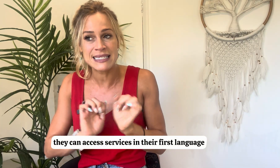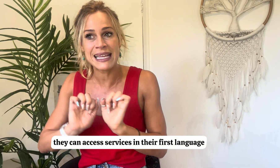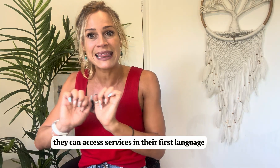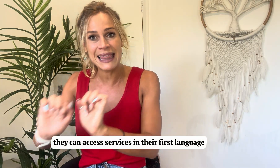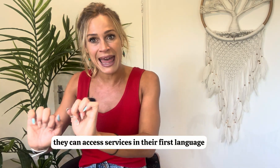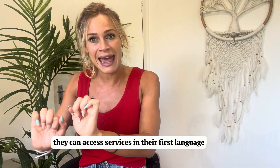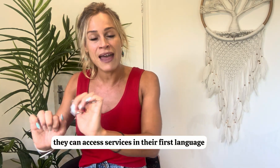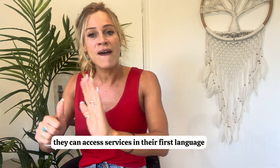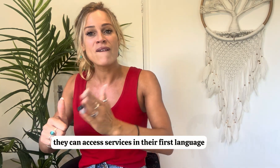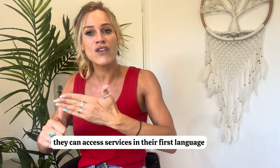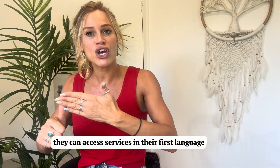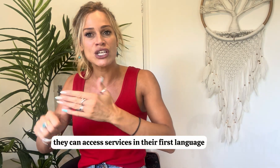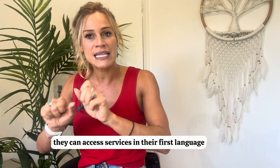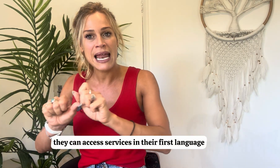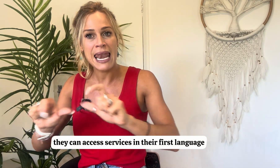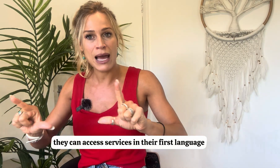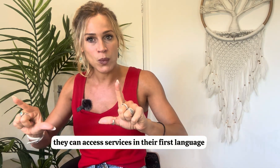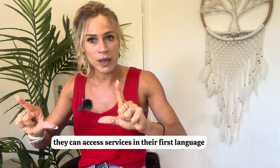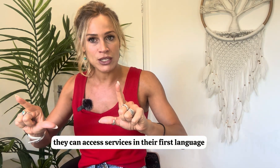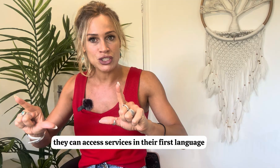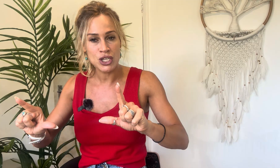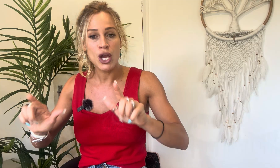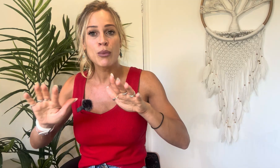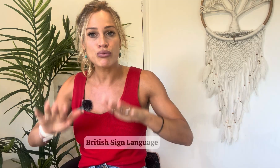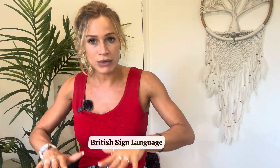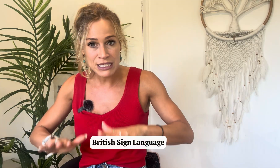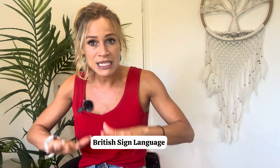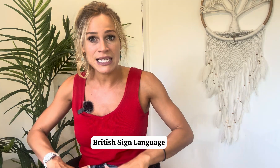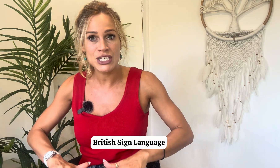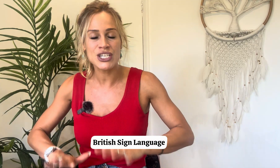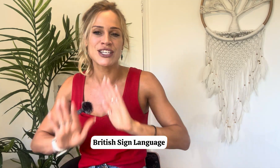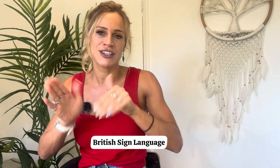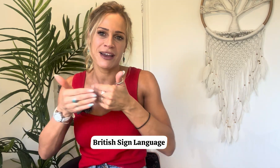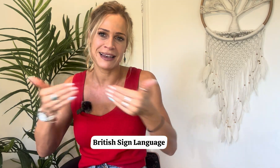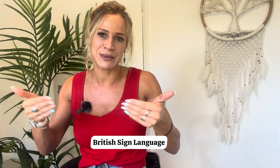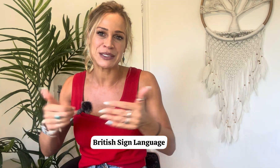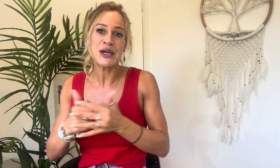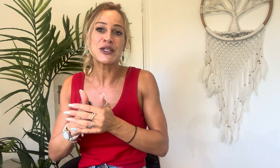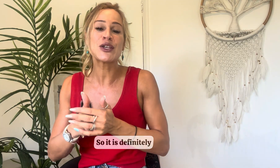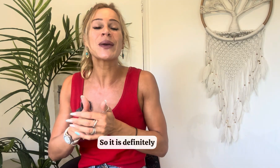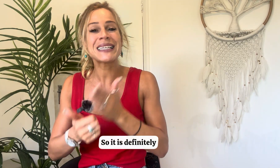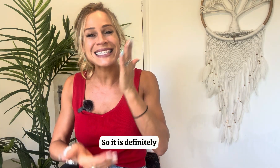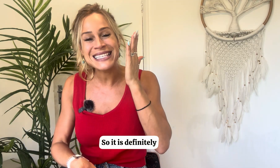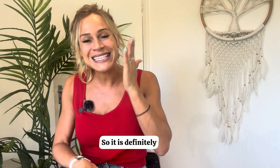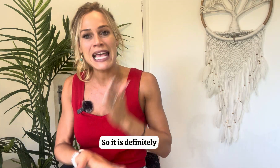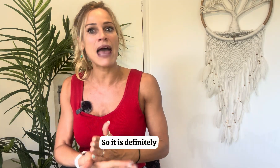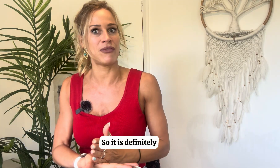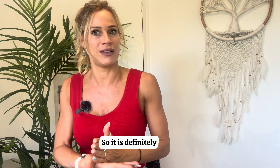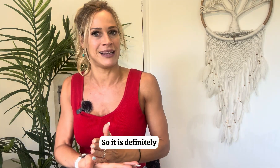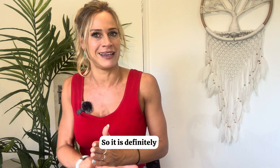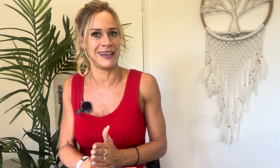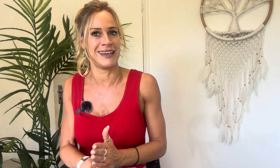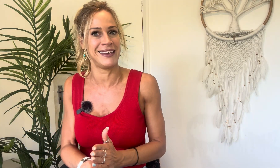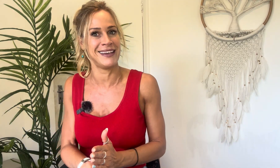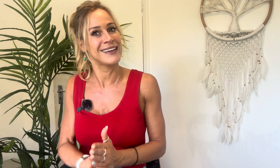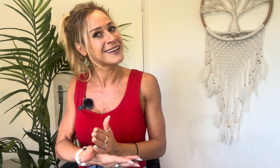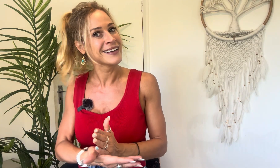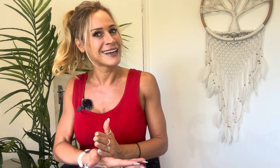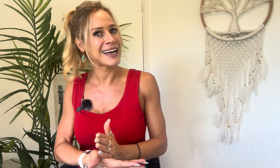in their first language, British Sign Language. So it is definitely, and